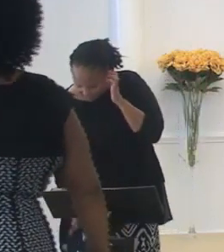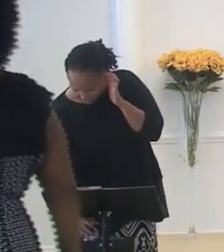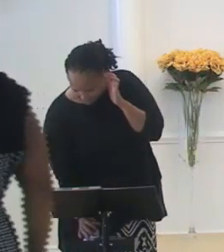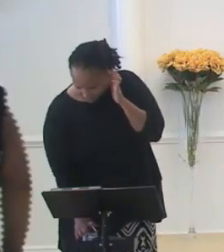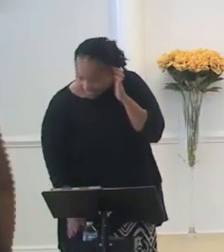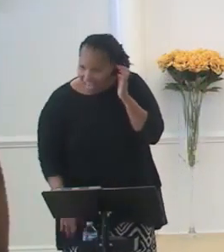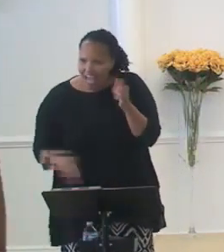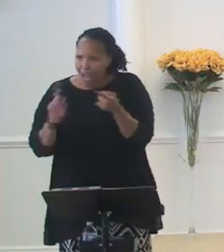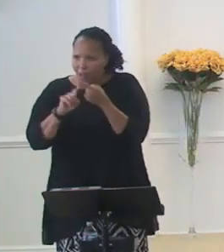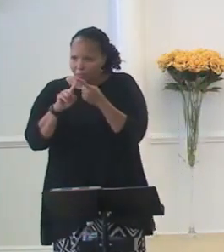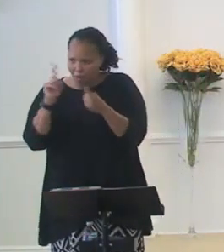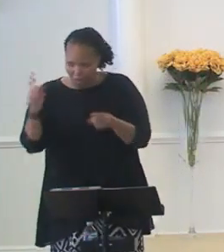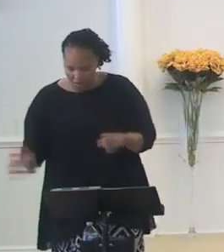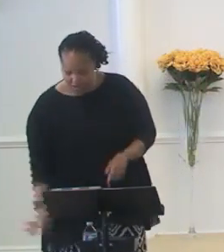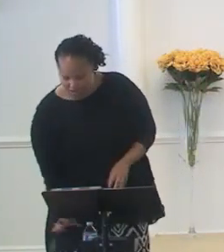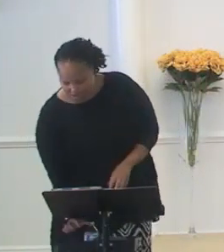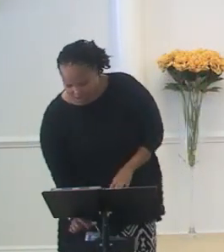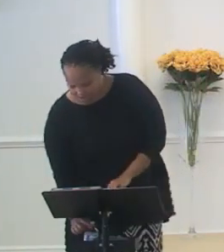Point one.